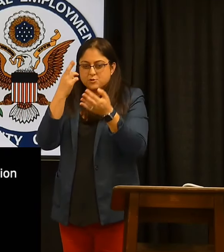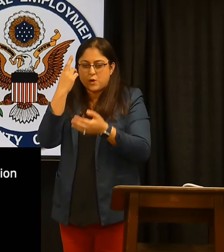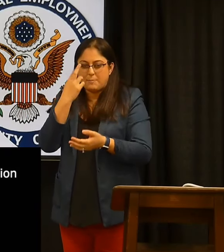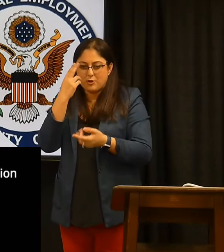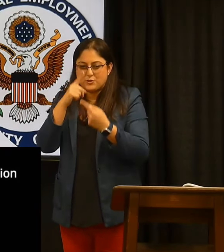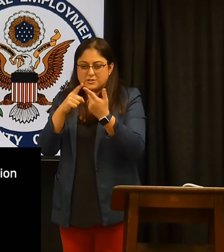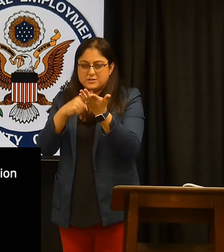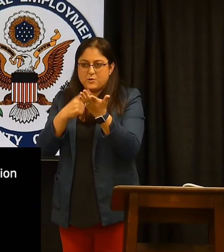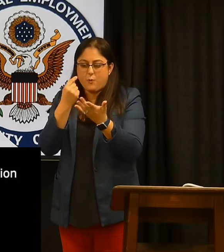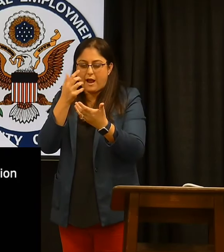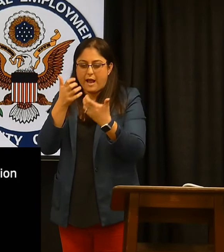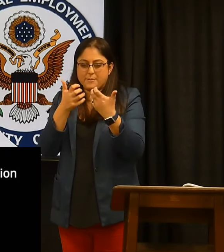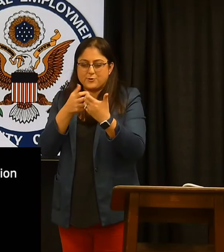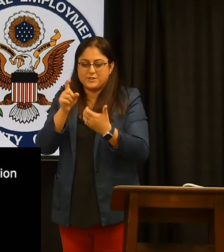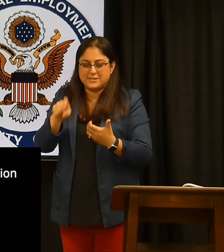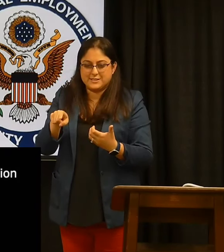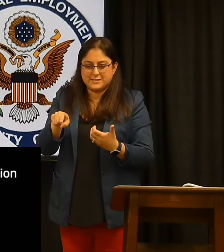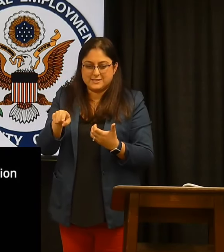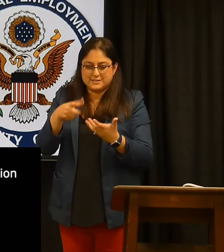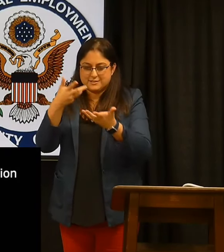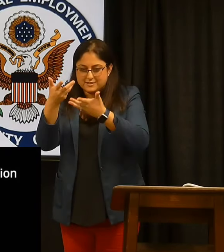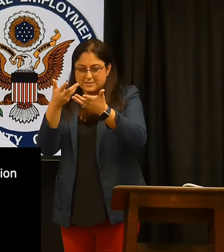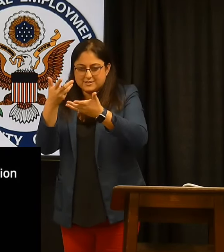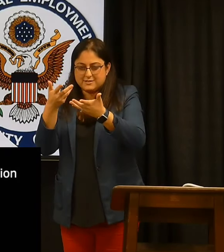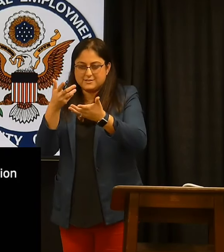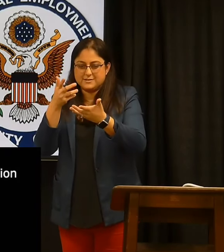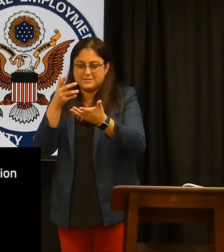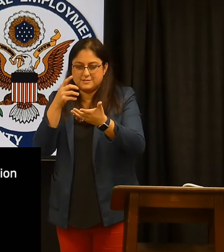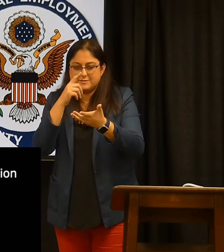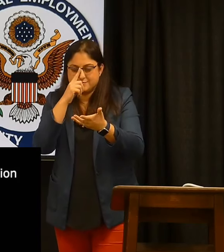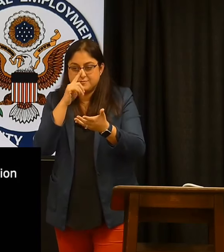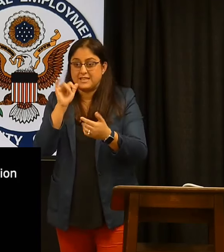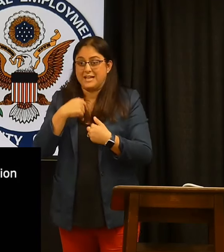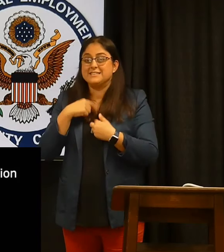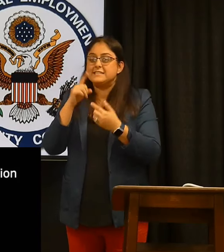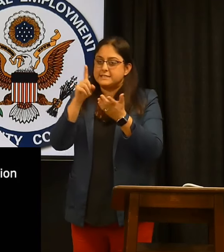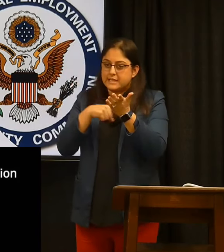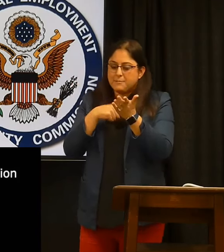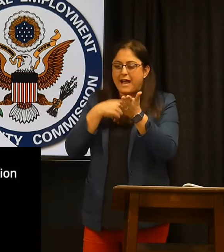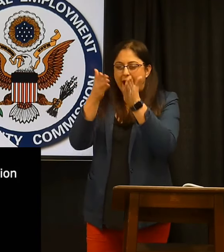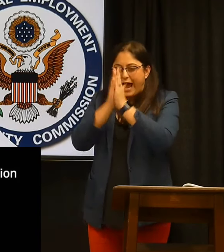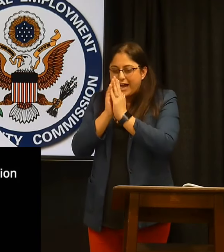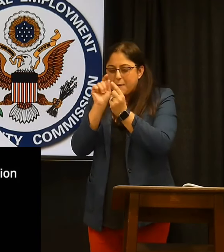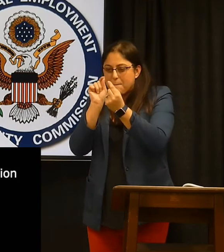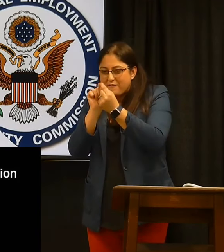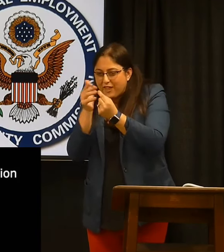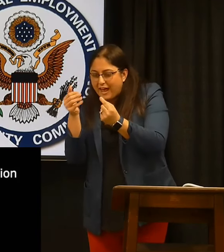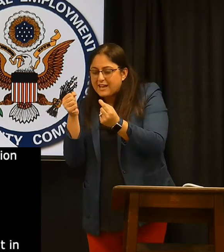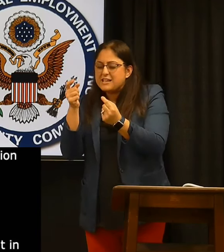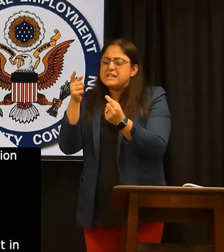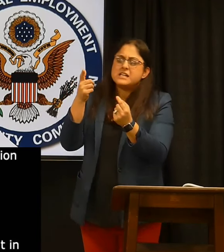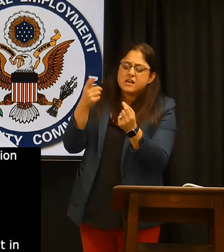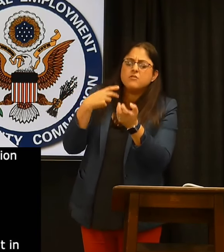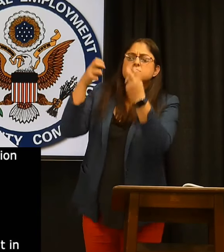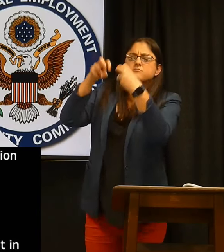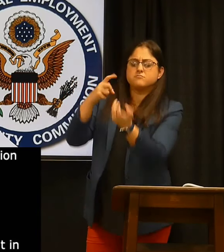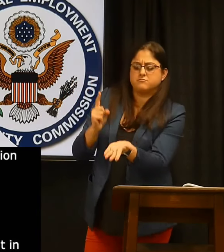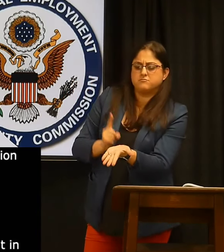The employee must be engaged in that, in finding the solution for what the reasonable accommodation is that they need. They can ask for